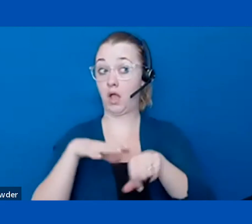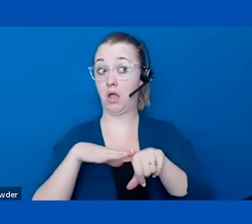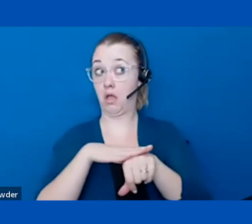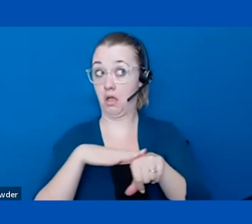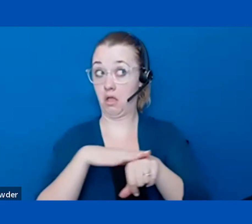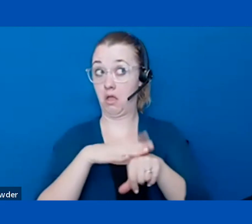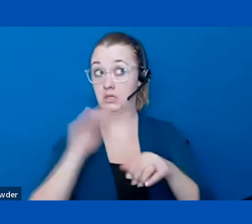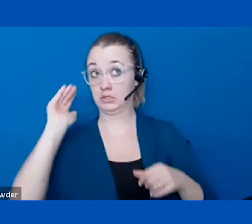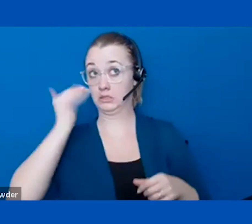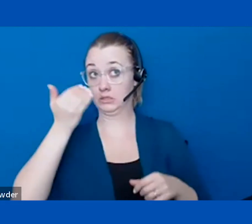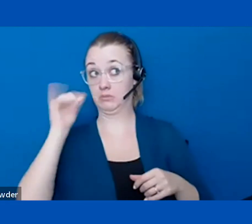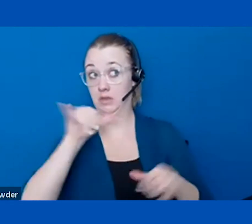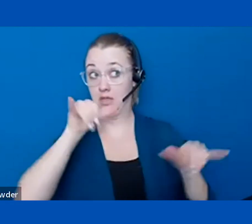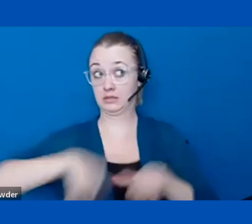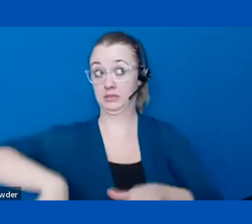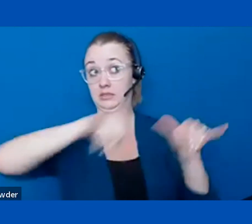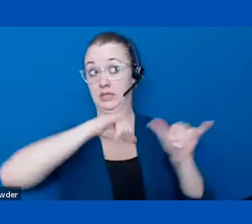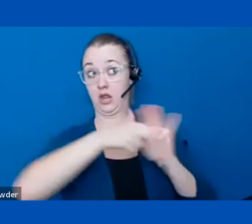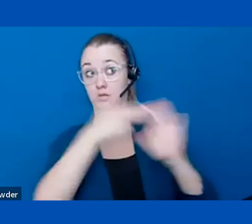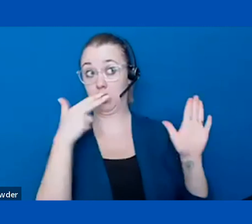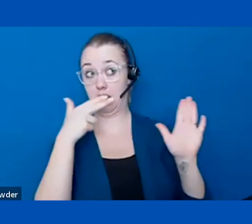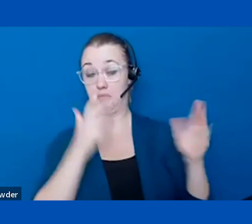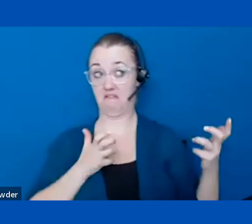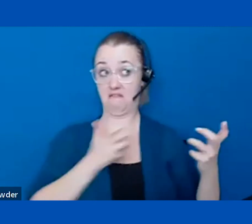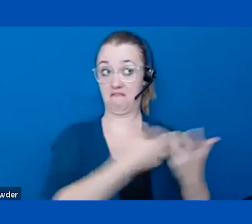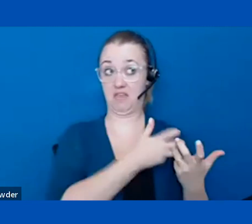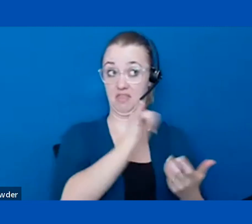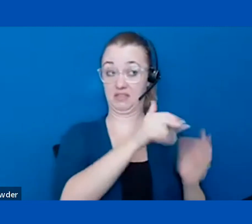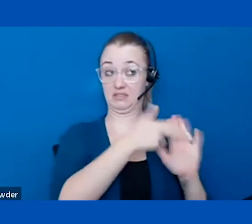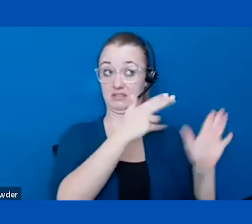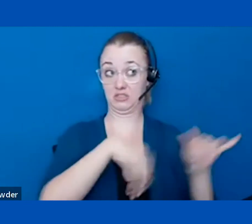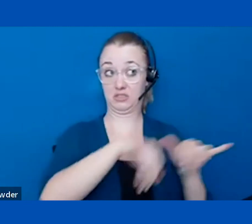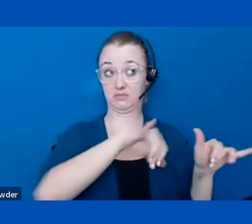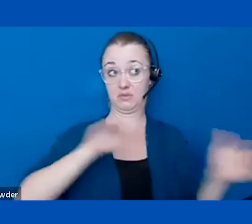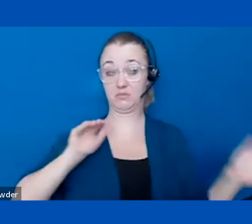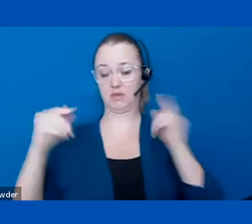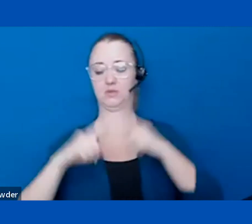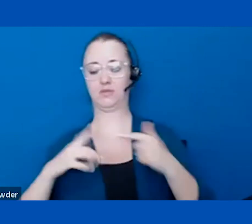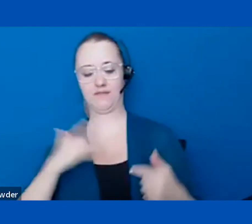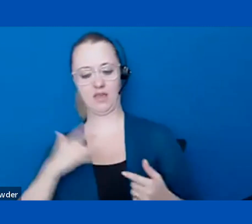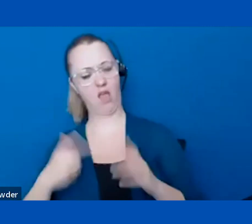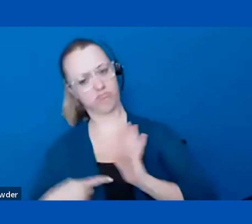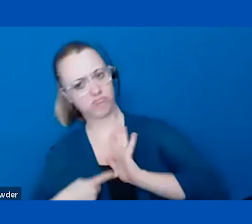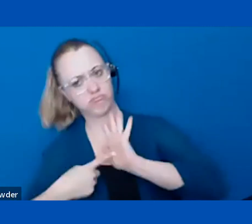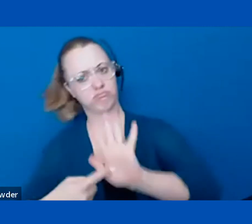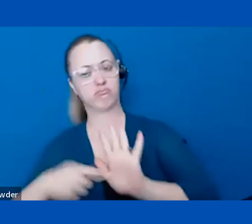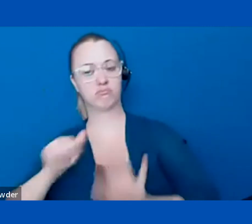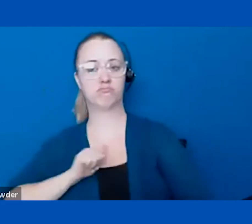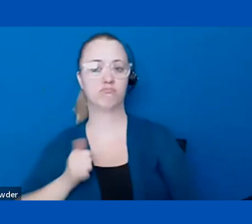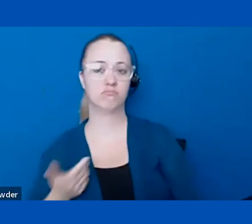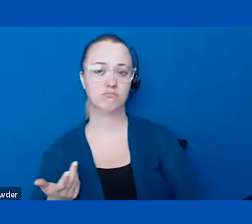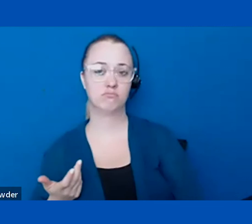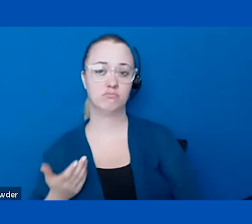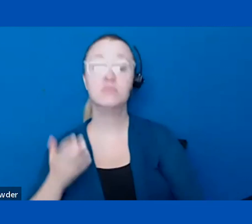a stereotype versus actually feeling that it's part of you. Some people might say reading, do you